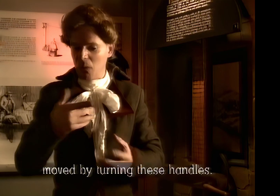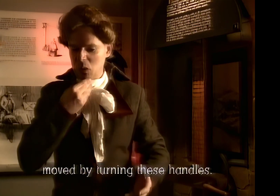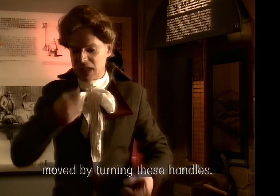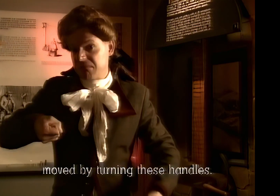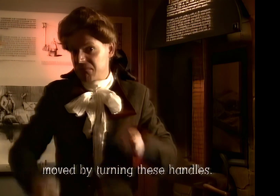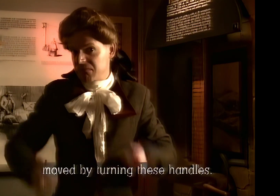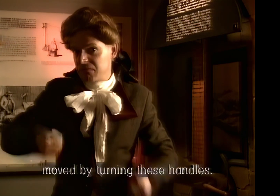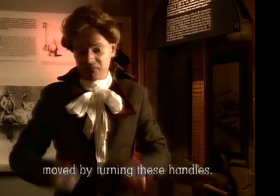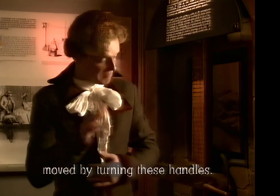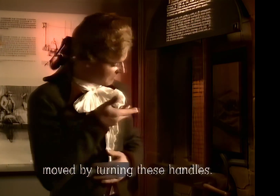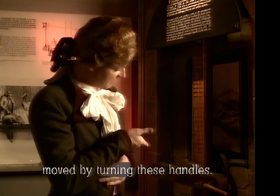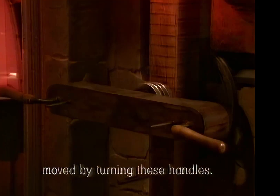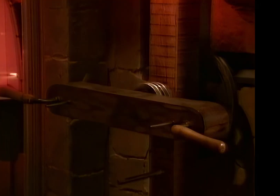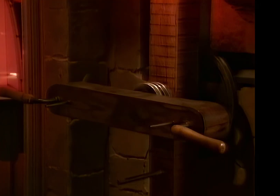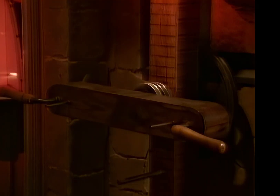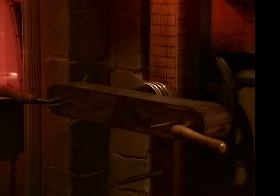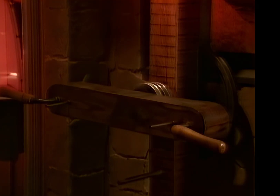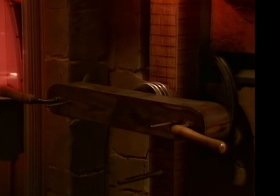moved by turning these handles here.